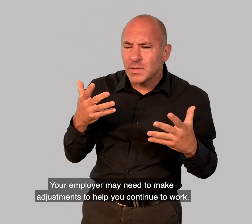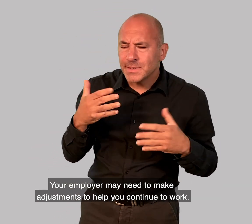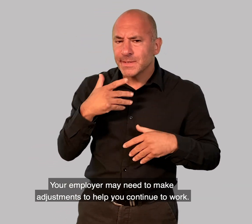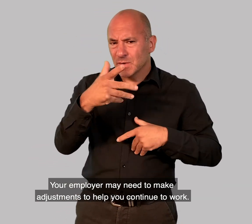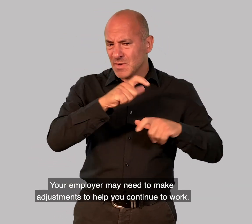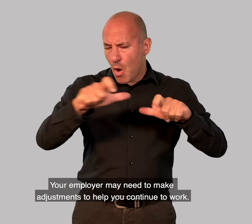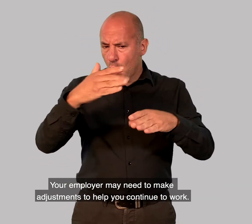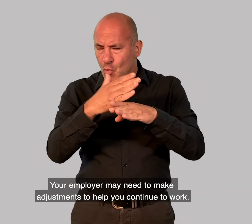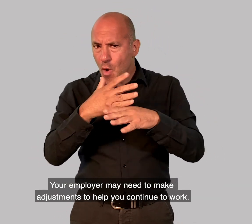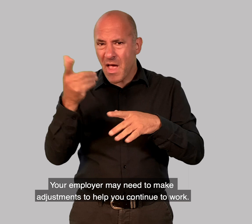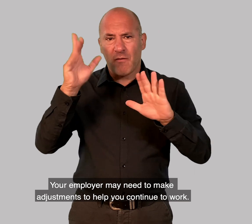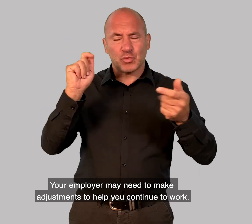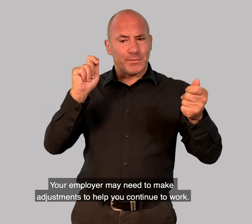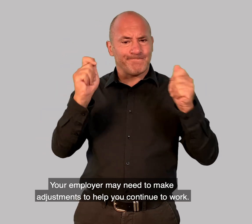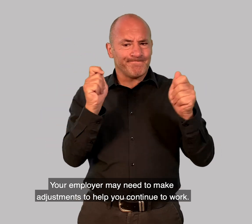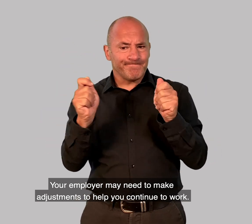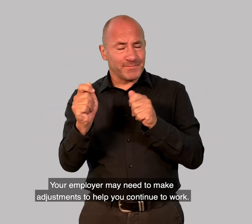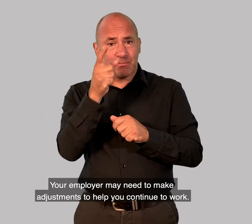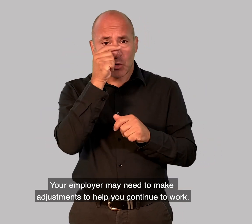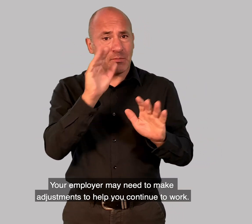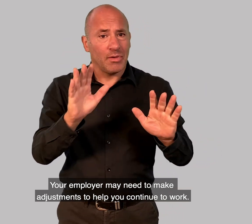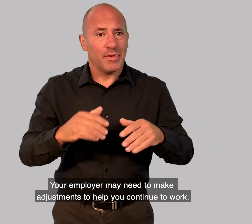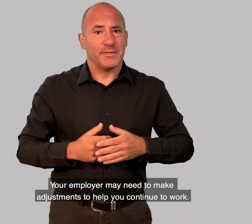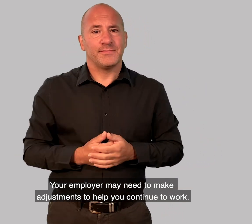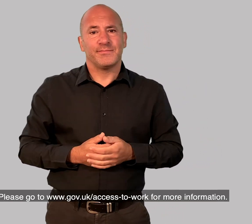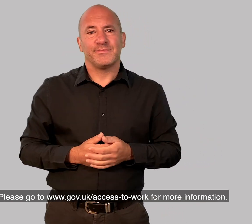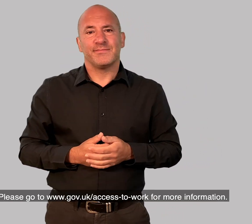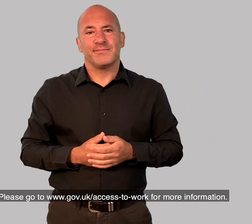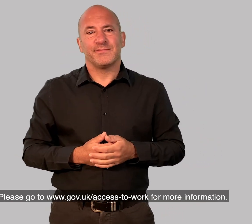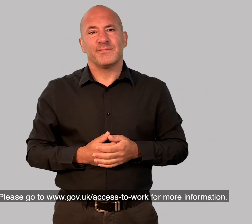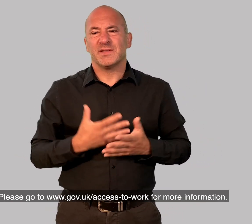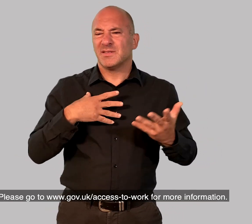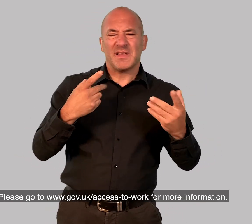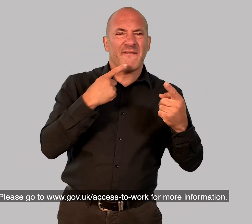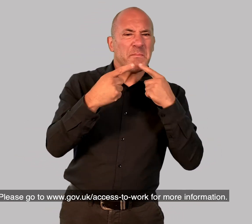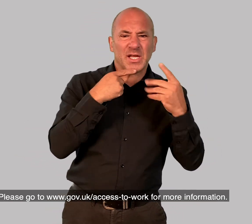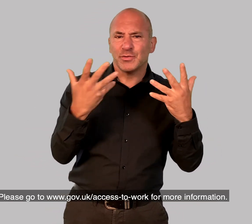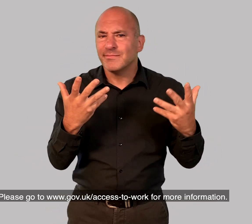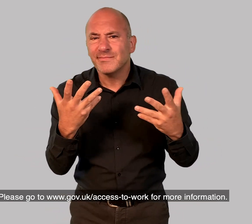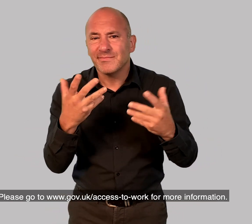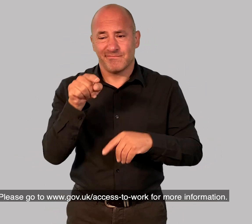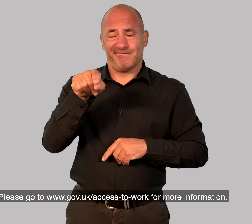Your employer may need to make adjustments to help you continue to work. Please go